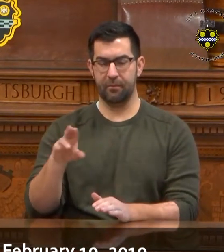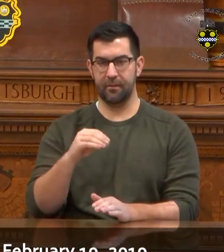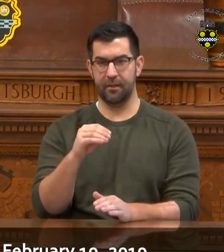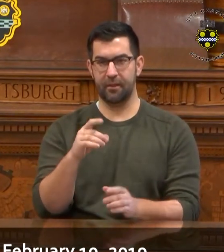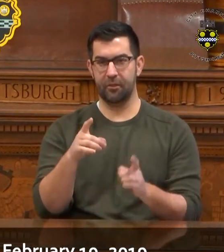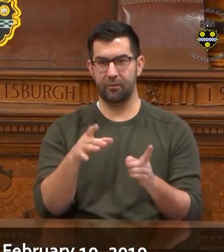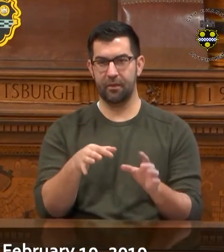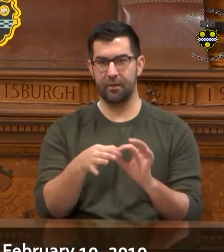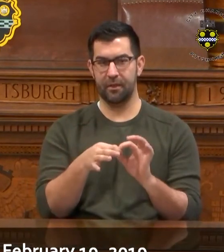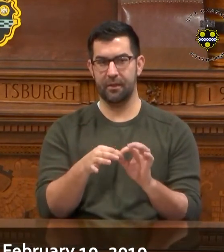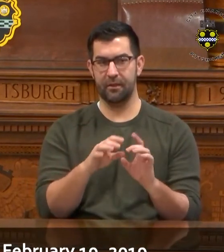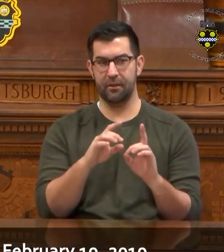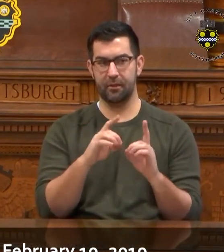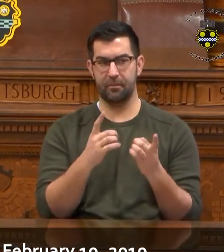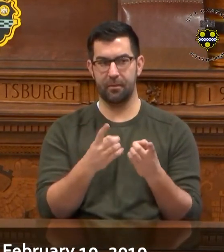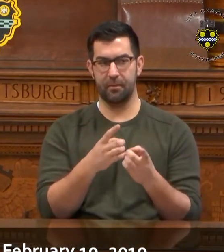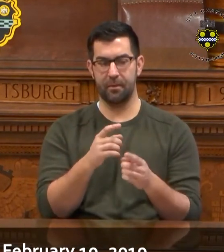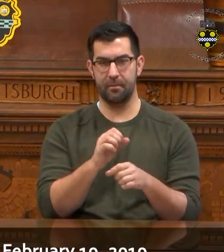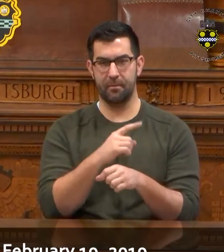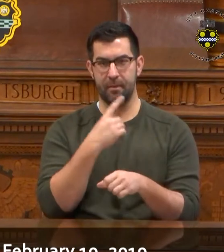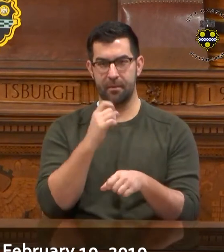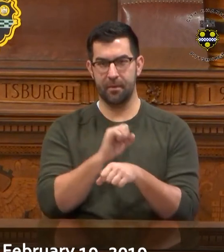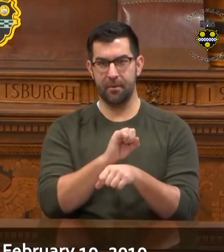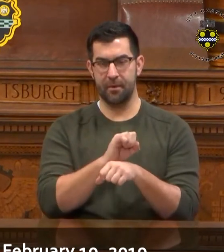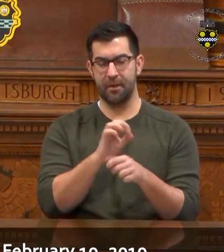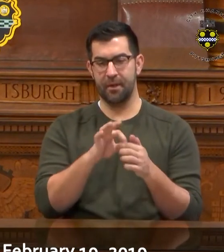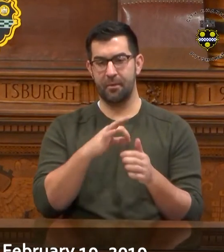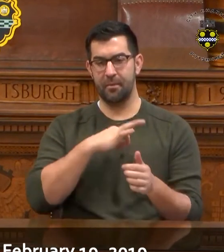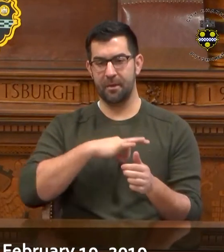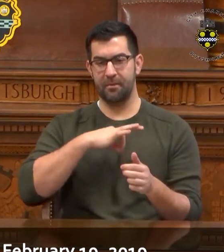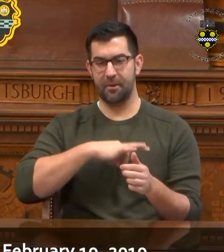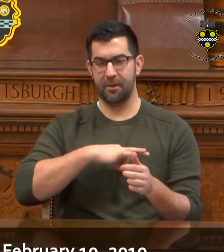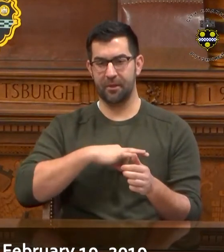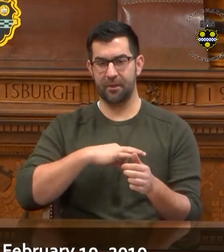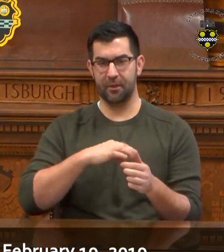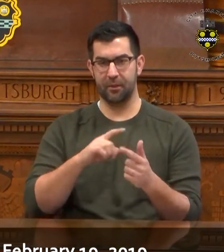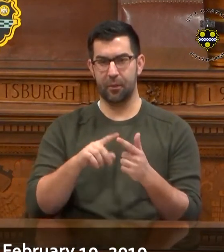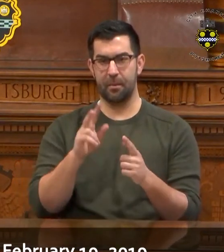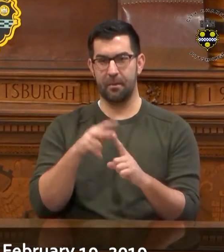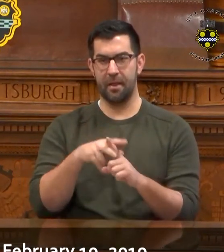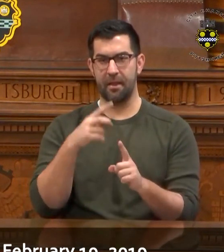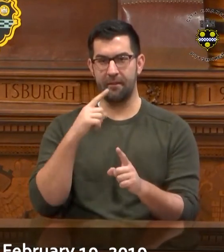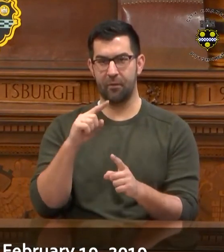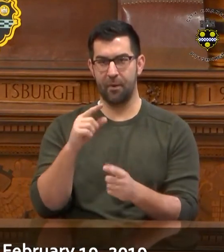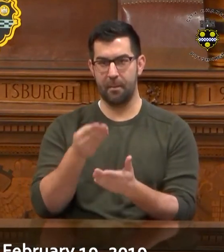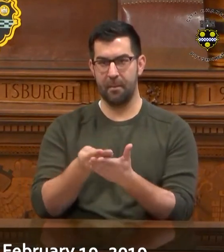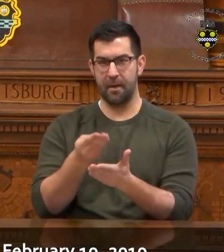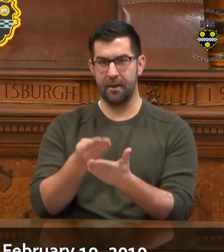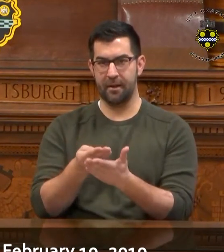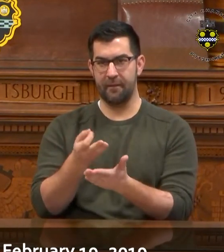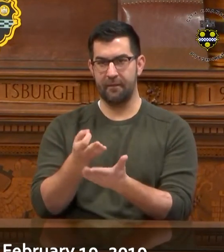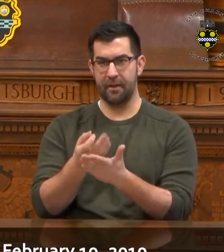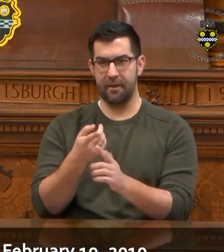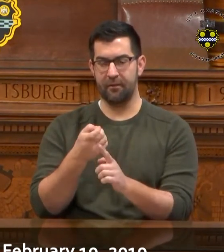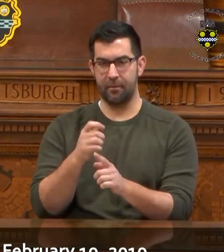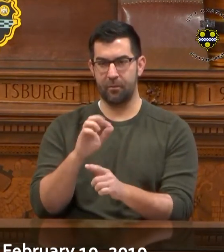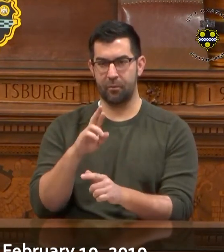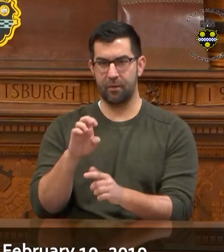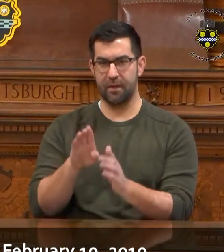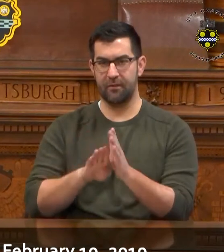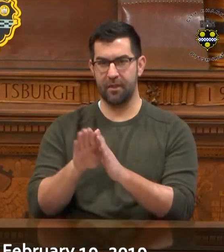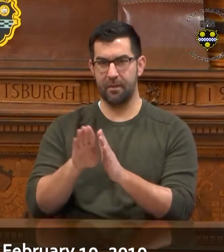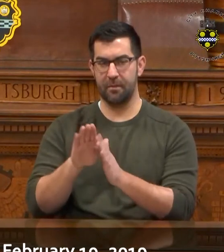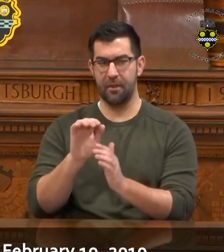the director of the Department of Public Works of the City of Pittsburgh to apply for grant funding from the Redevelopment Authority